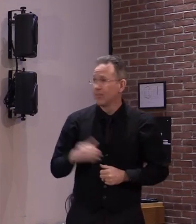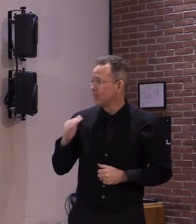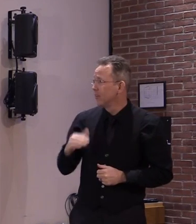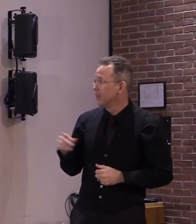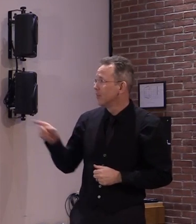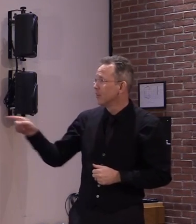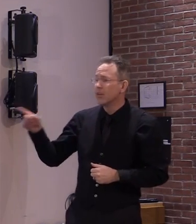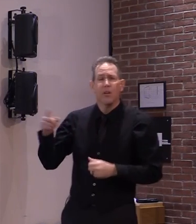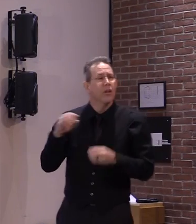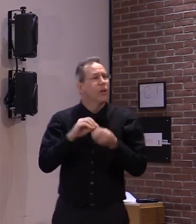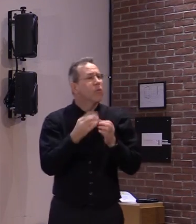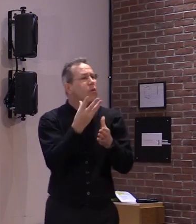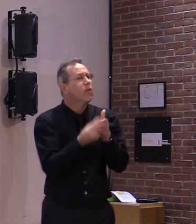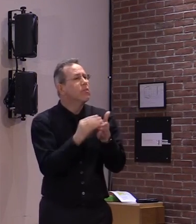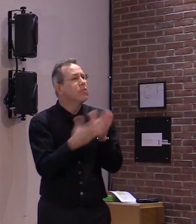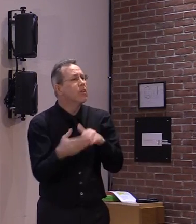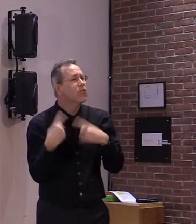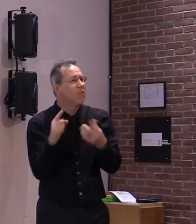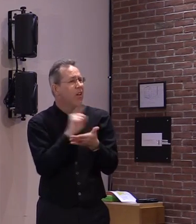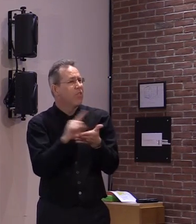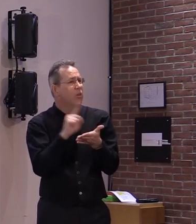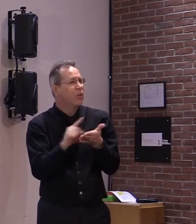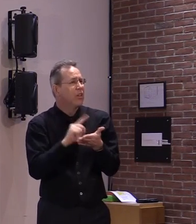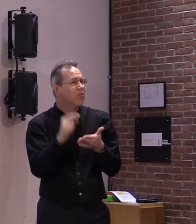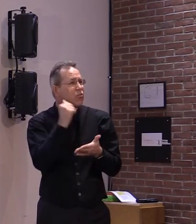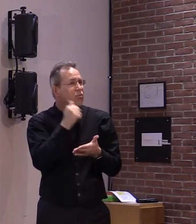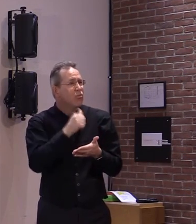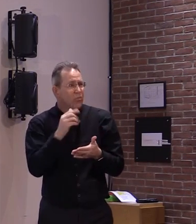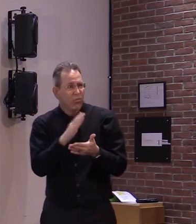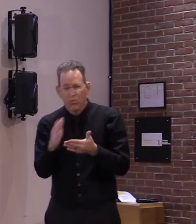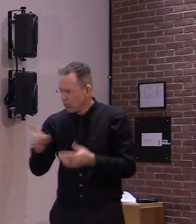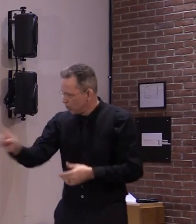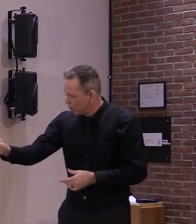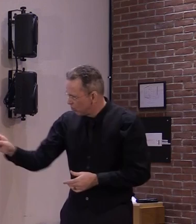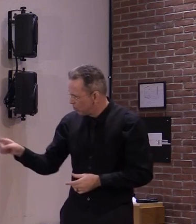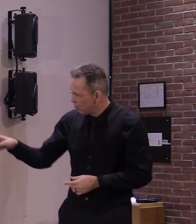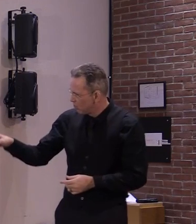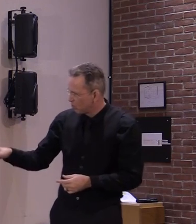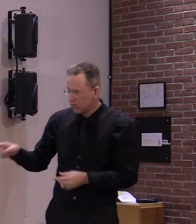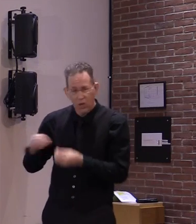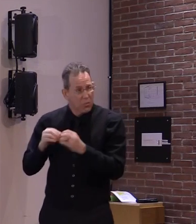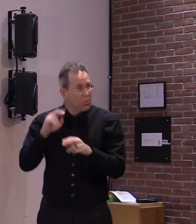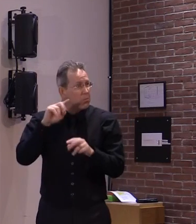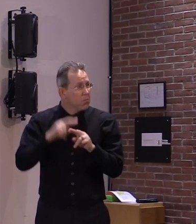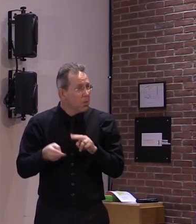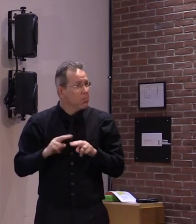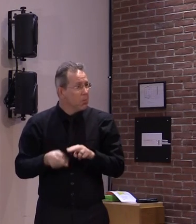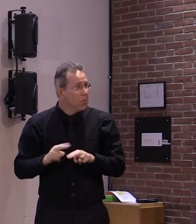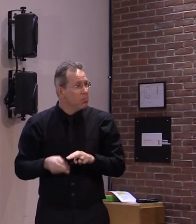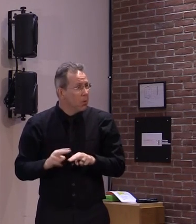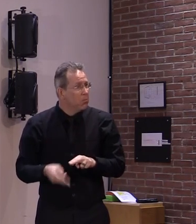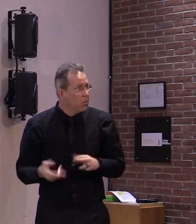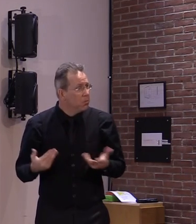see the impact on our fatality rates, with Vermont continuing to have fewer deaths in February compared to